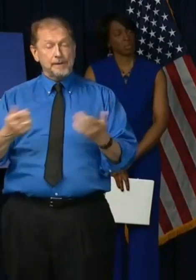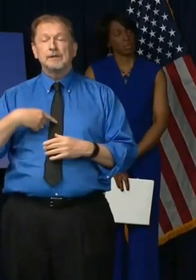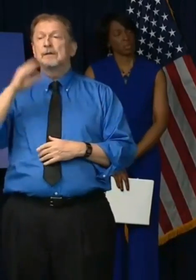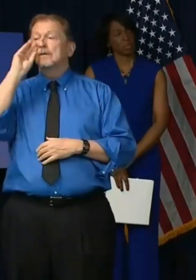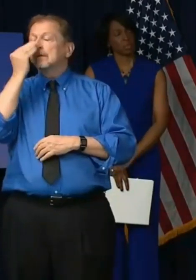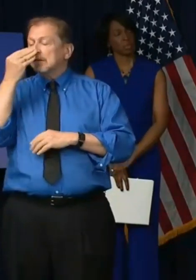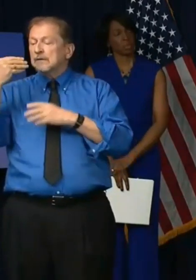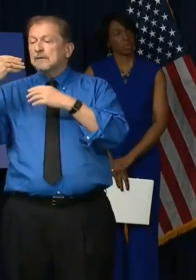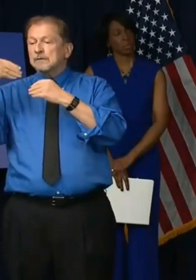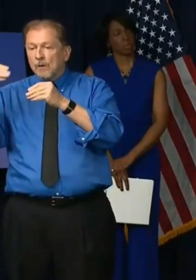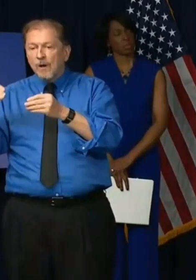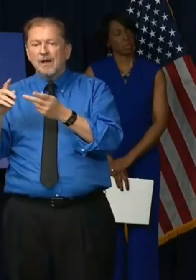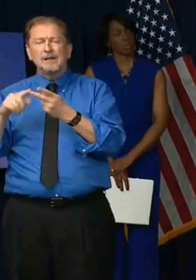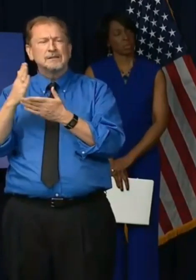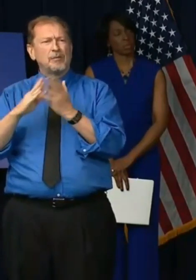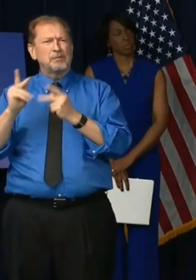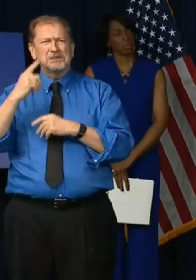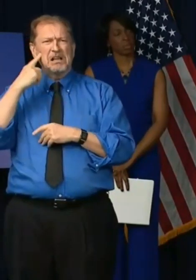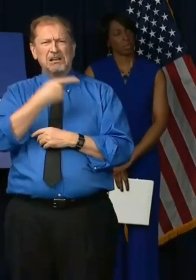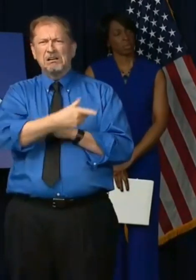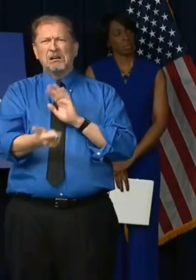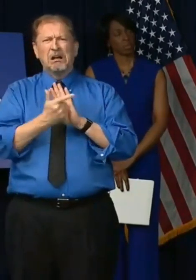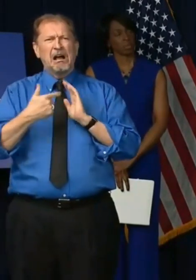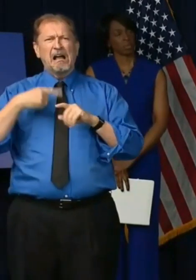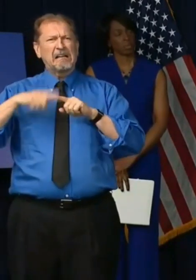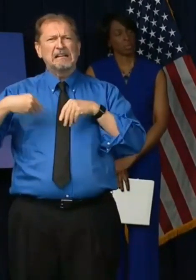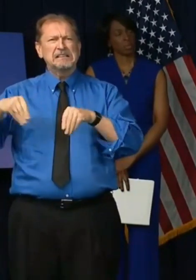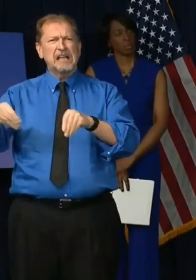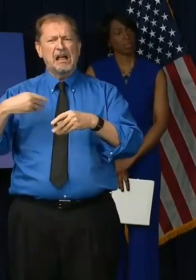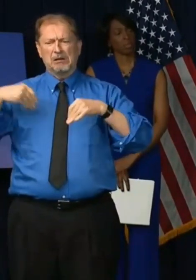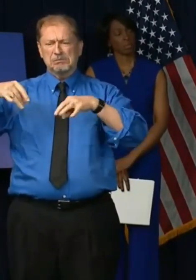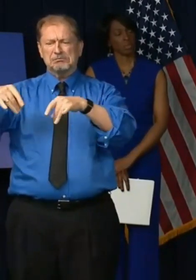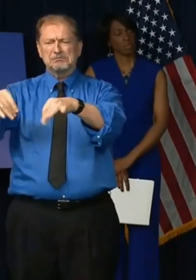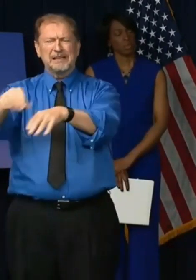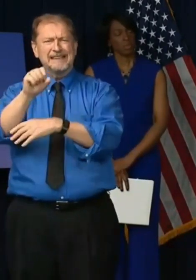selling seeds. I don't know where that is anywhere in this order